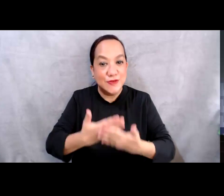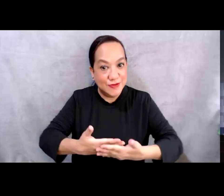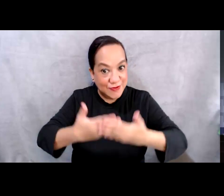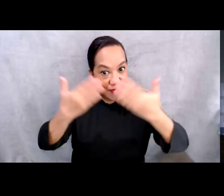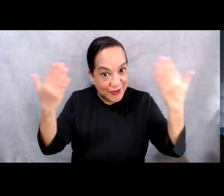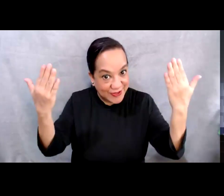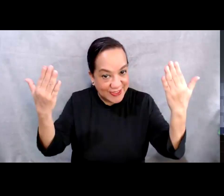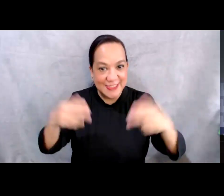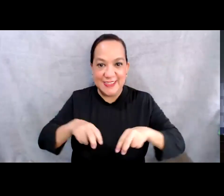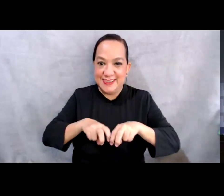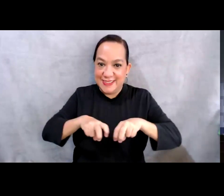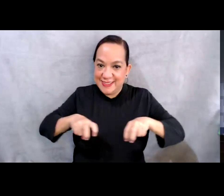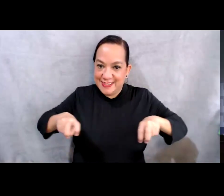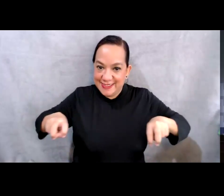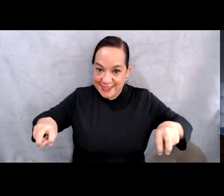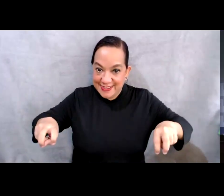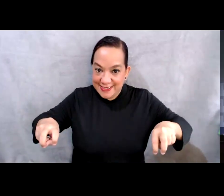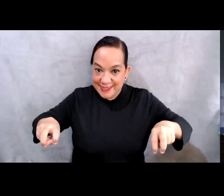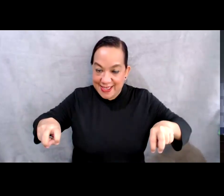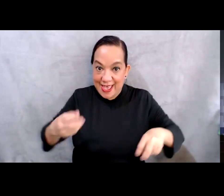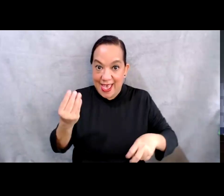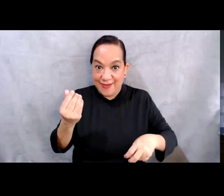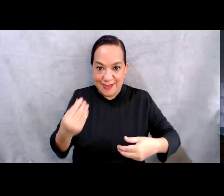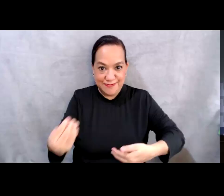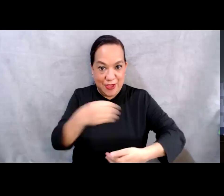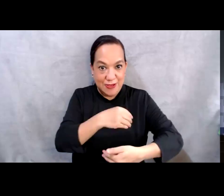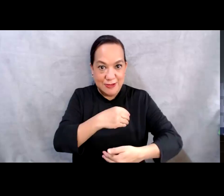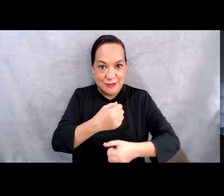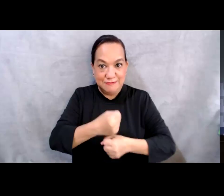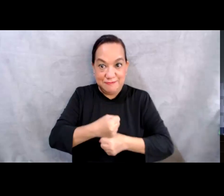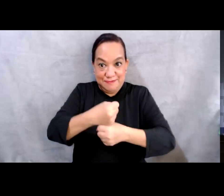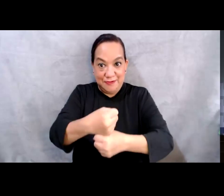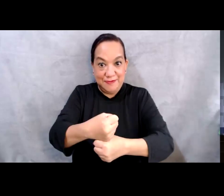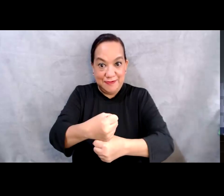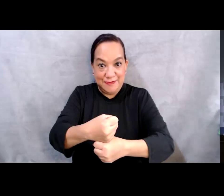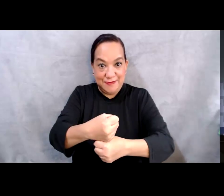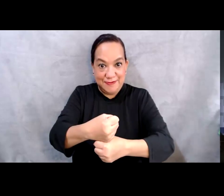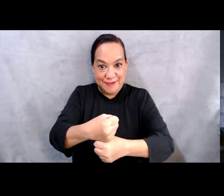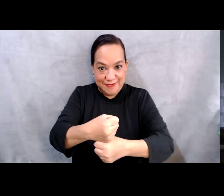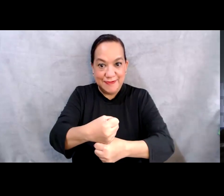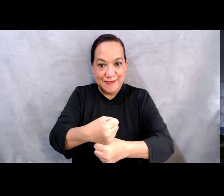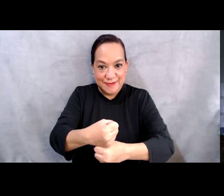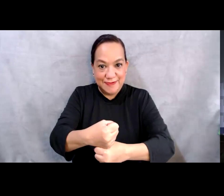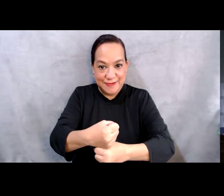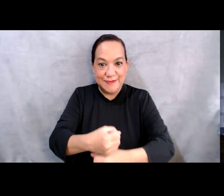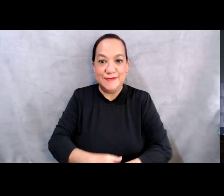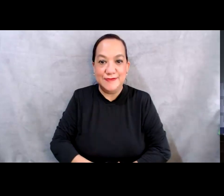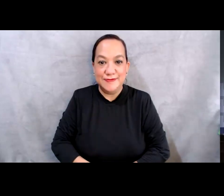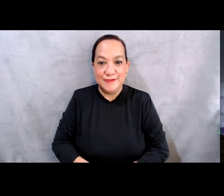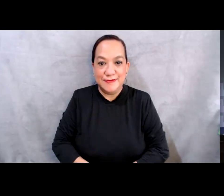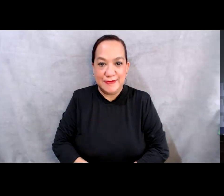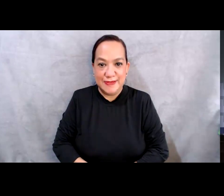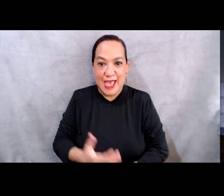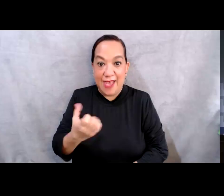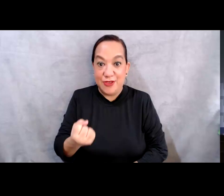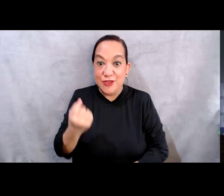bank representatives and also in front of me, two elephants. I hope you notice. Why